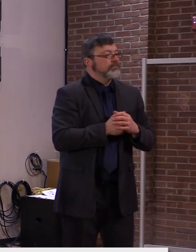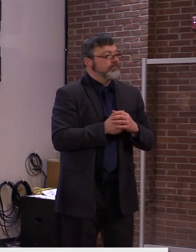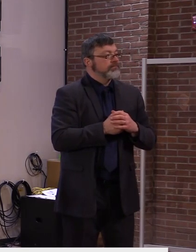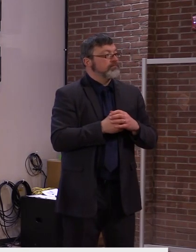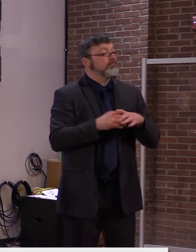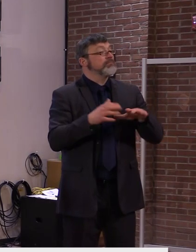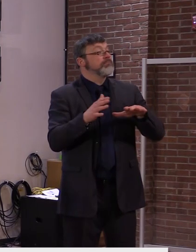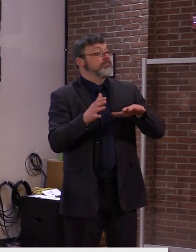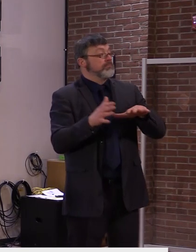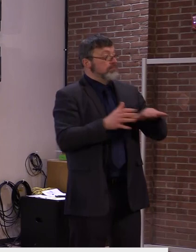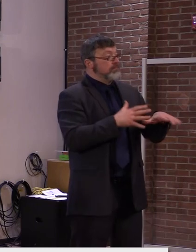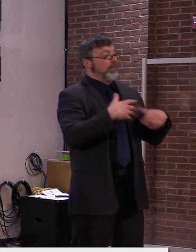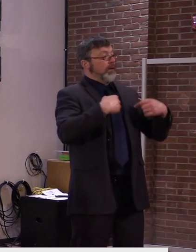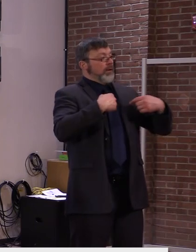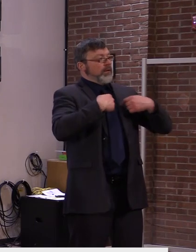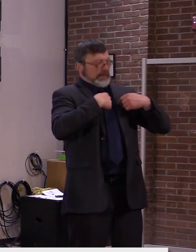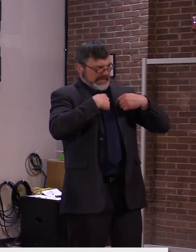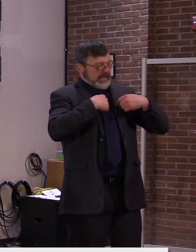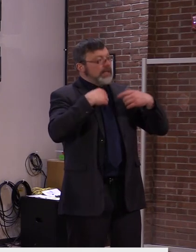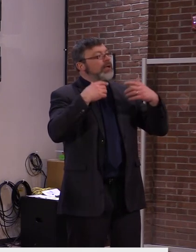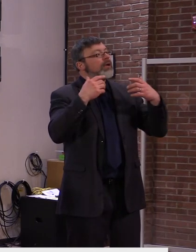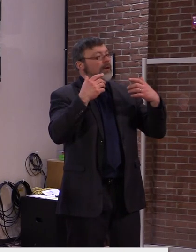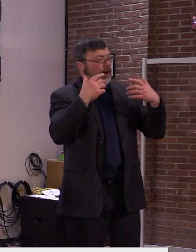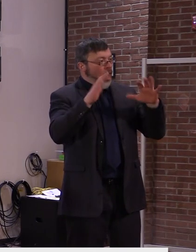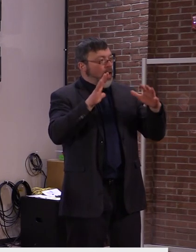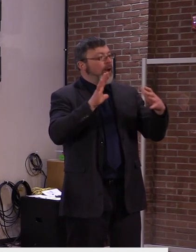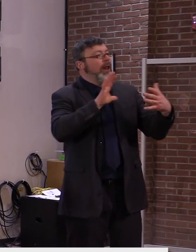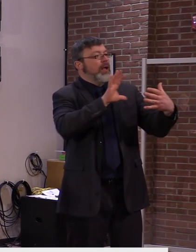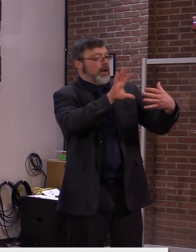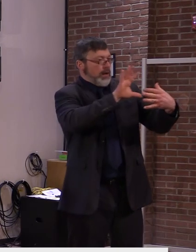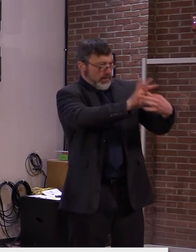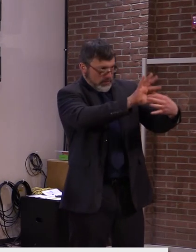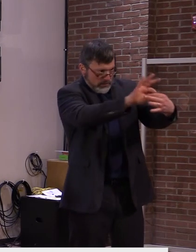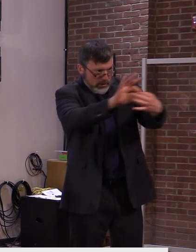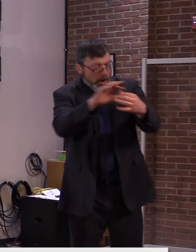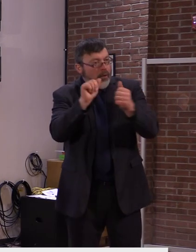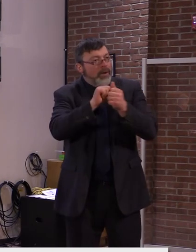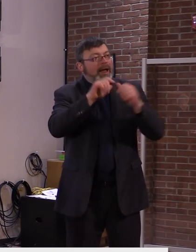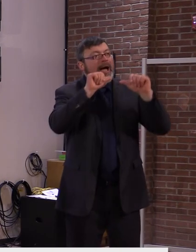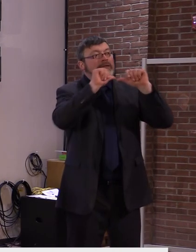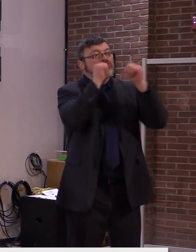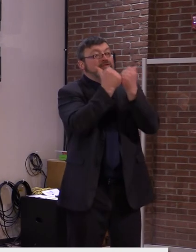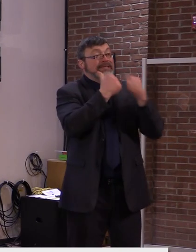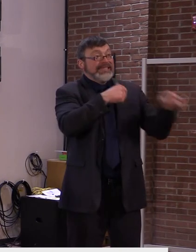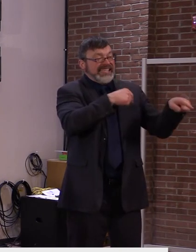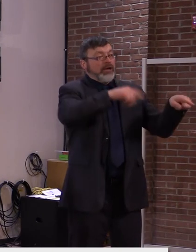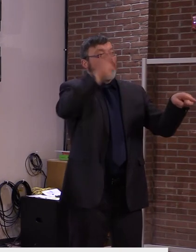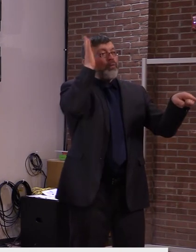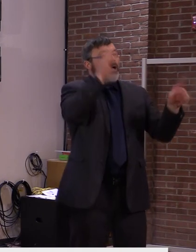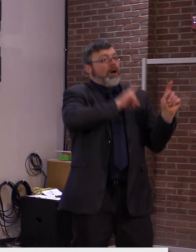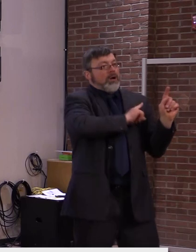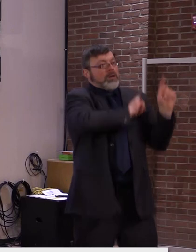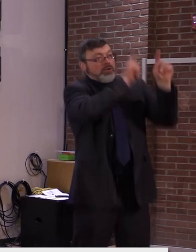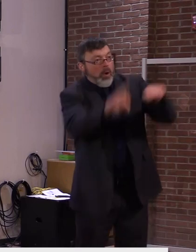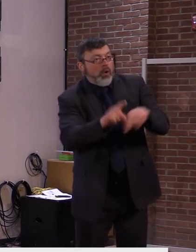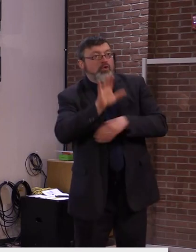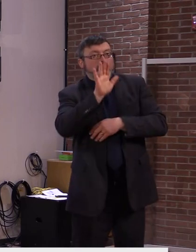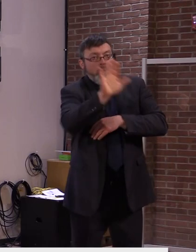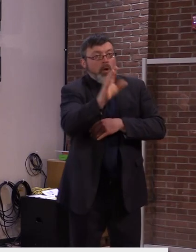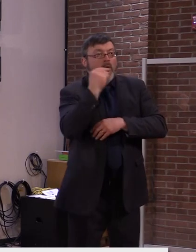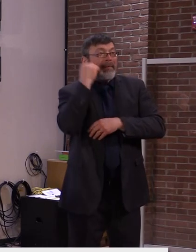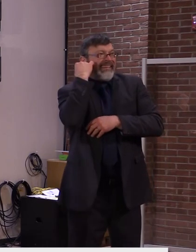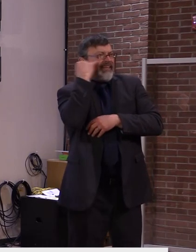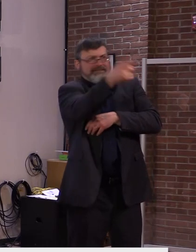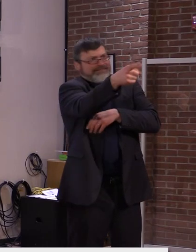Addison County Home Health, Central Vermont Home Health, UVM Home Health and Hospice, Waterbury EMS, which will